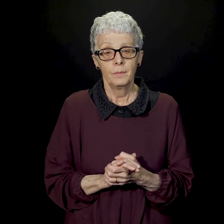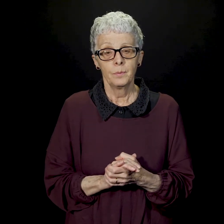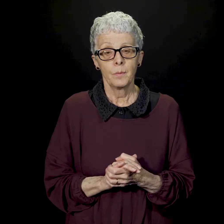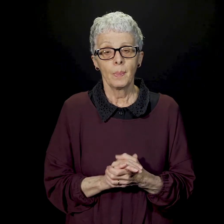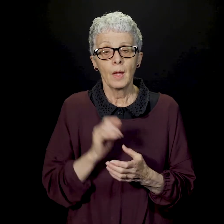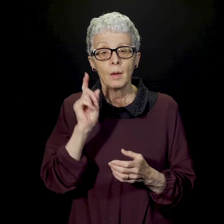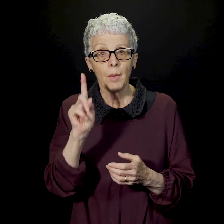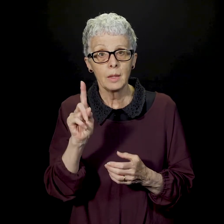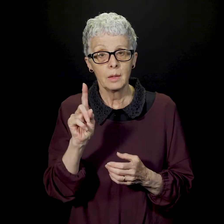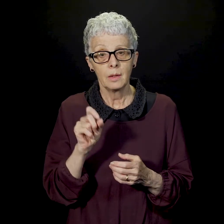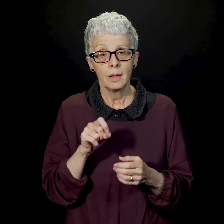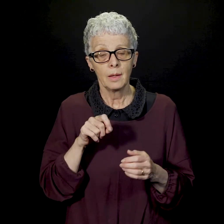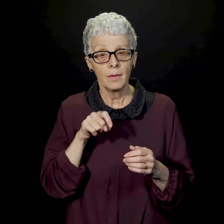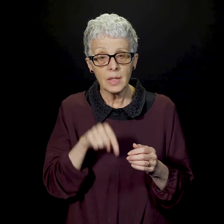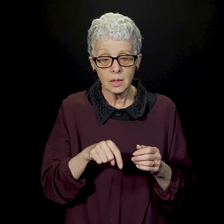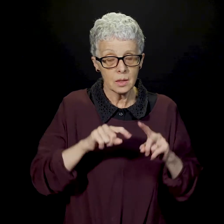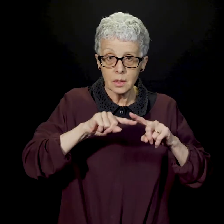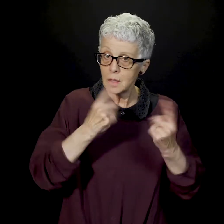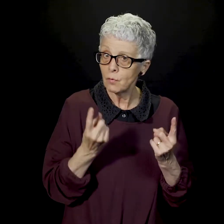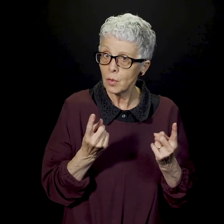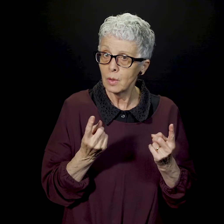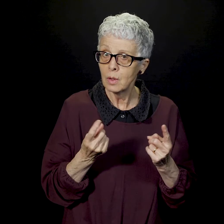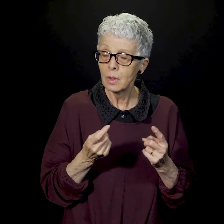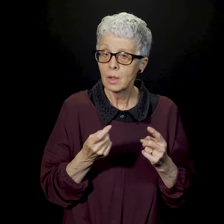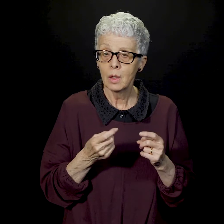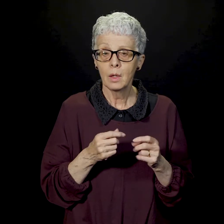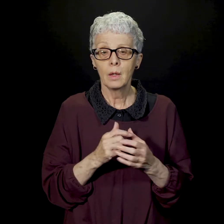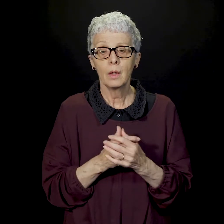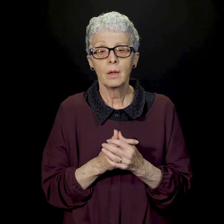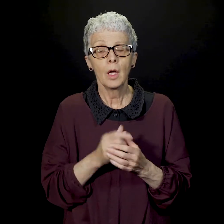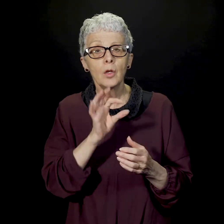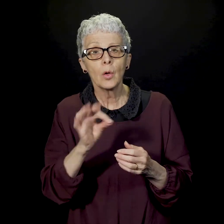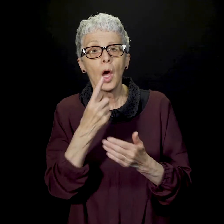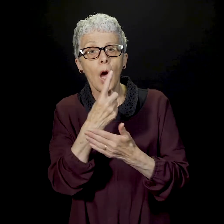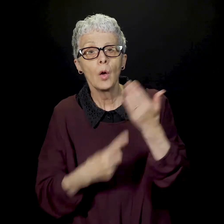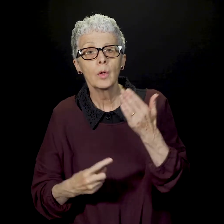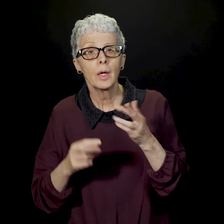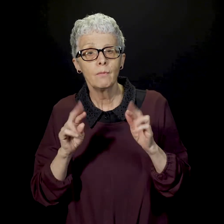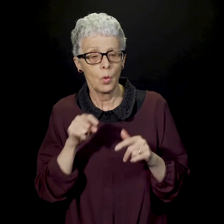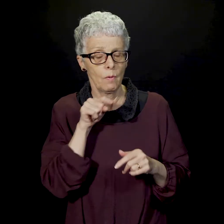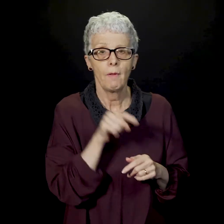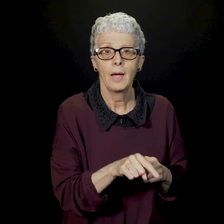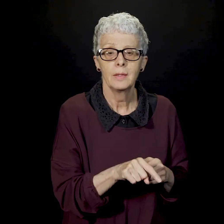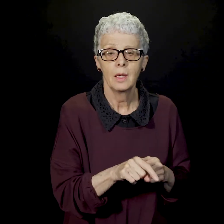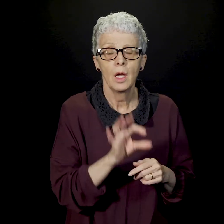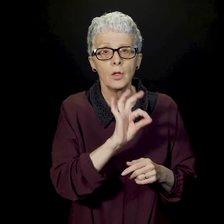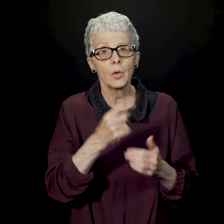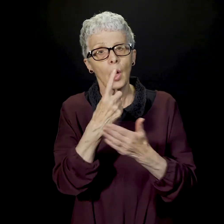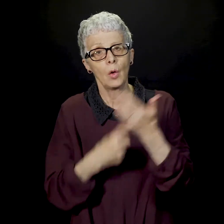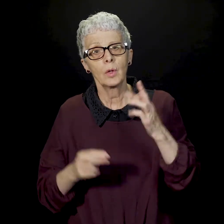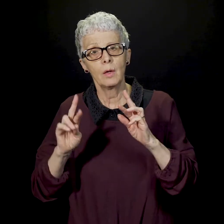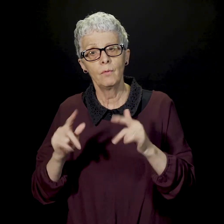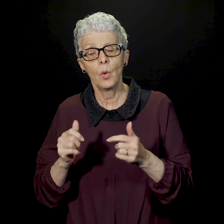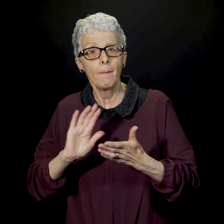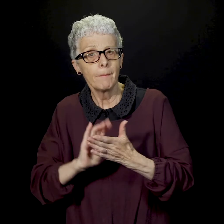But here, there's a difference, where a difference lies, we would say, but not only for those things. Not only for